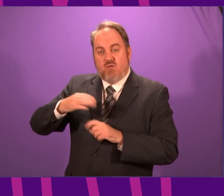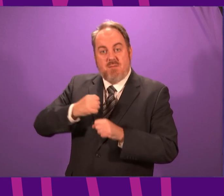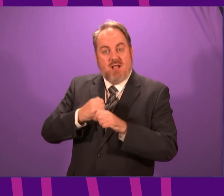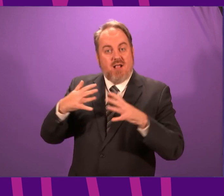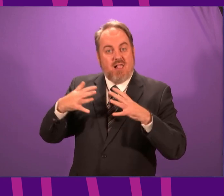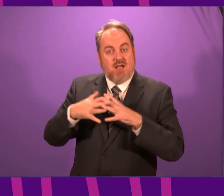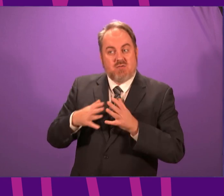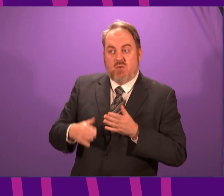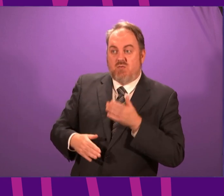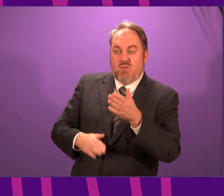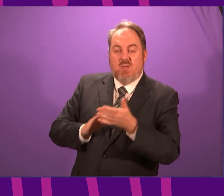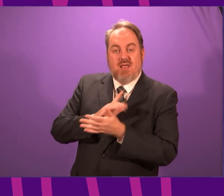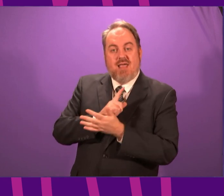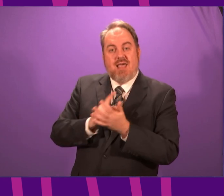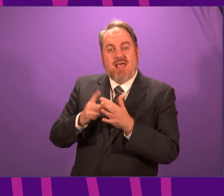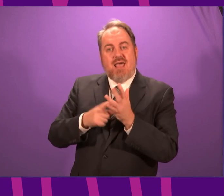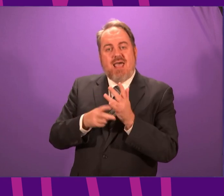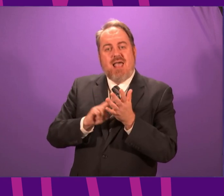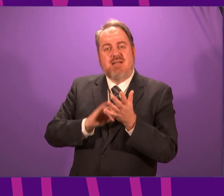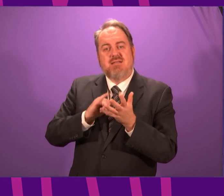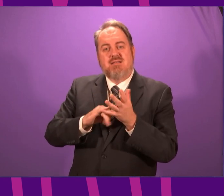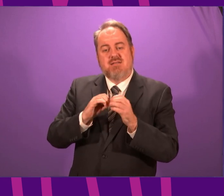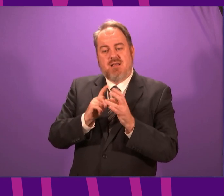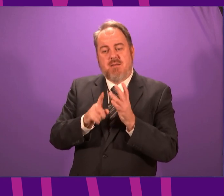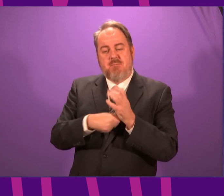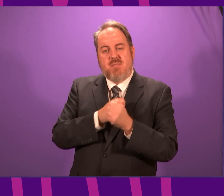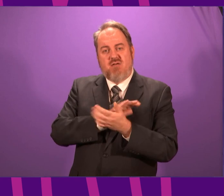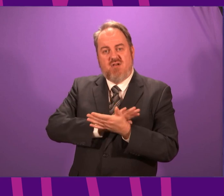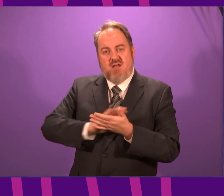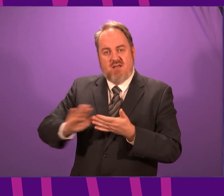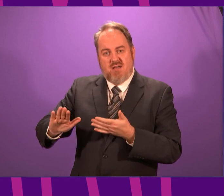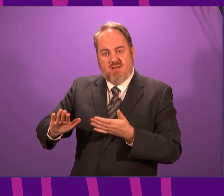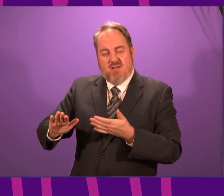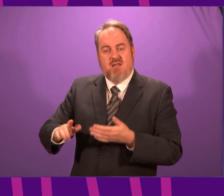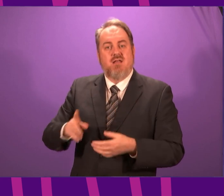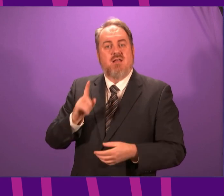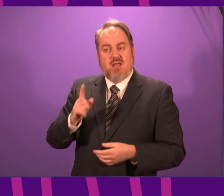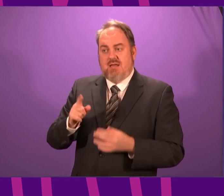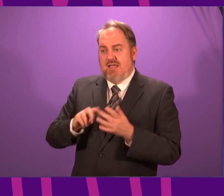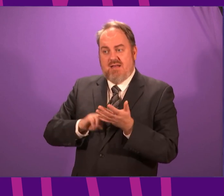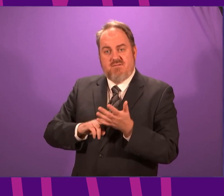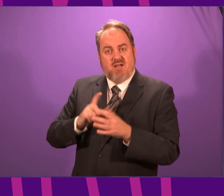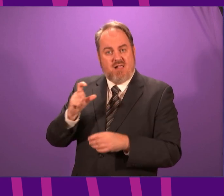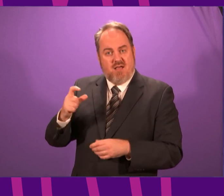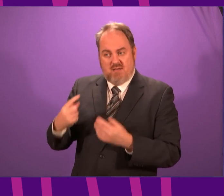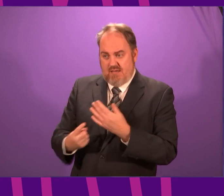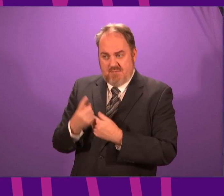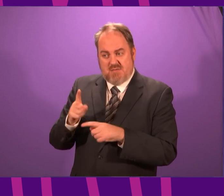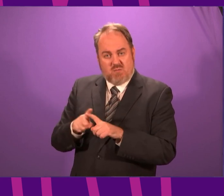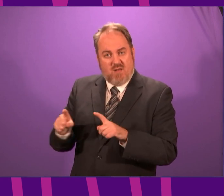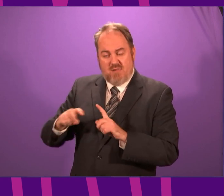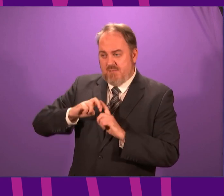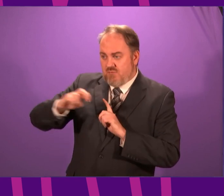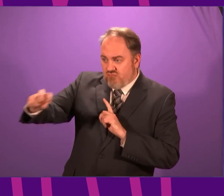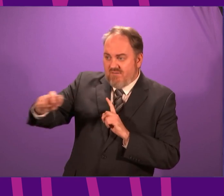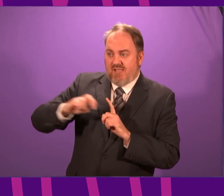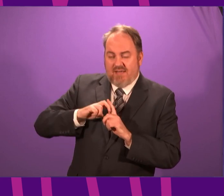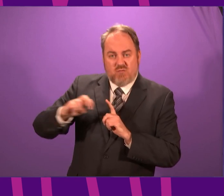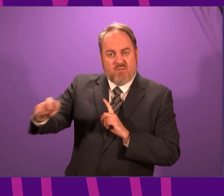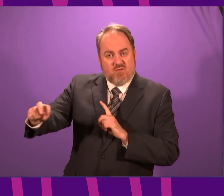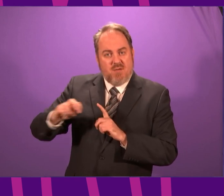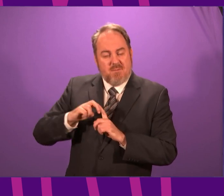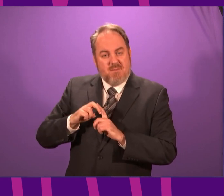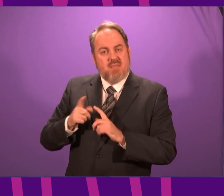over to Helensburgh last weekend, and certainly that would happen to Inverclyde as well. So that then takes potentially the